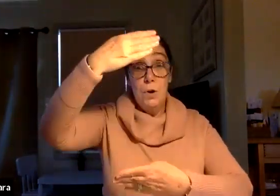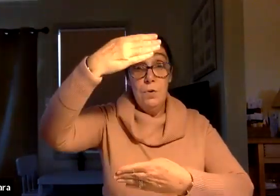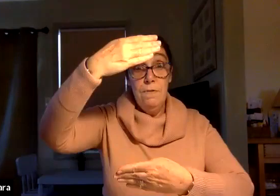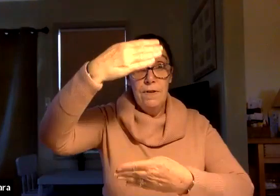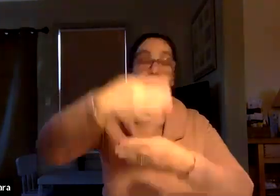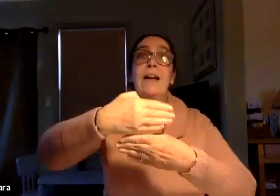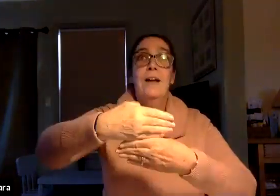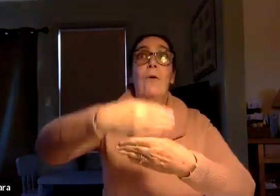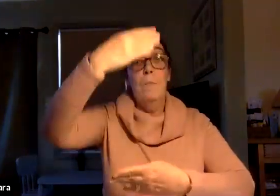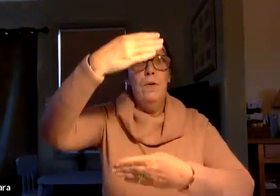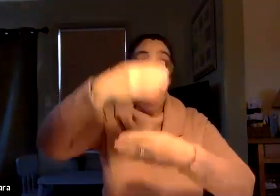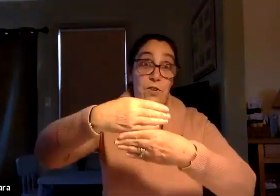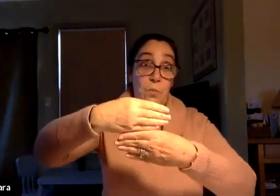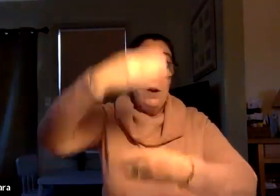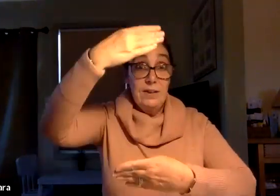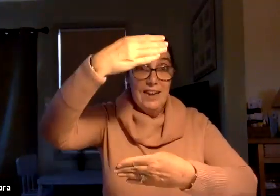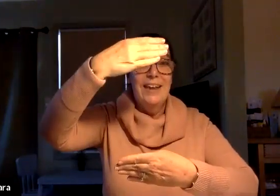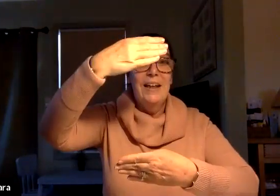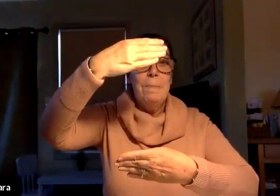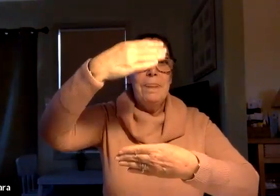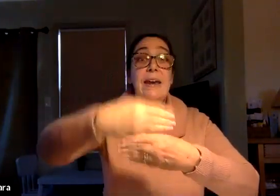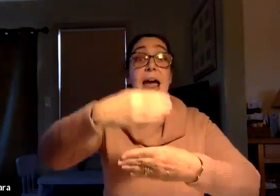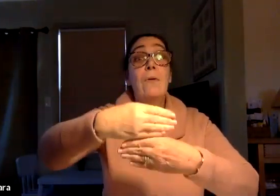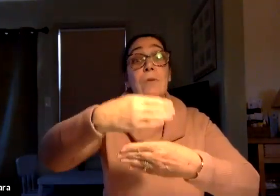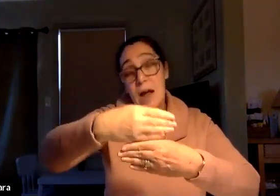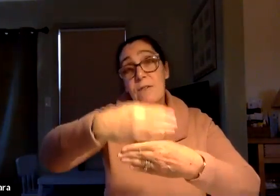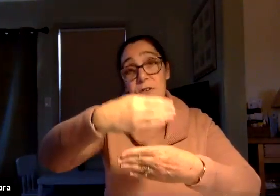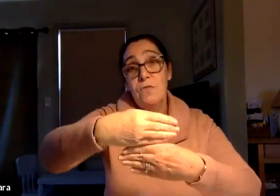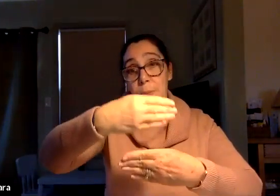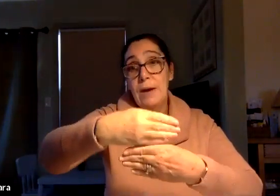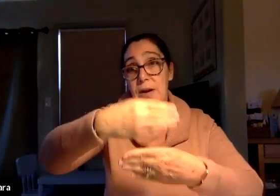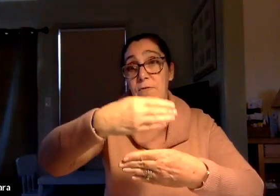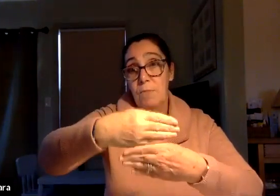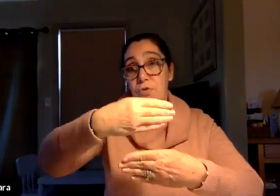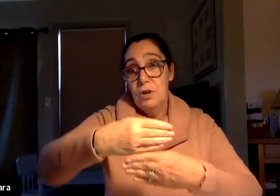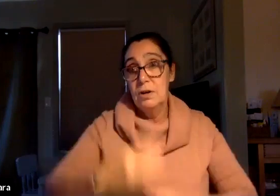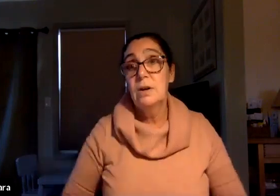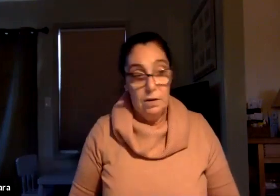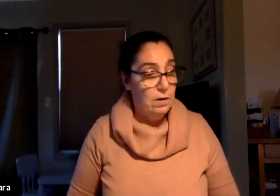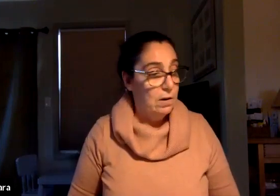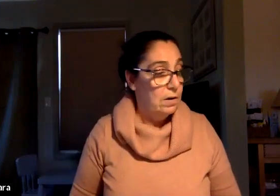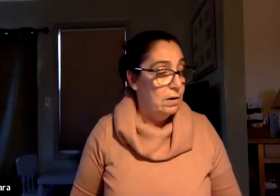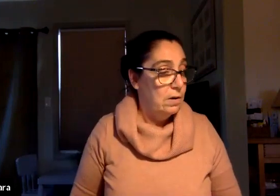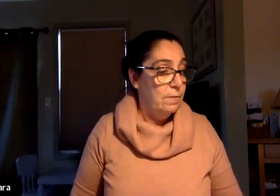move or move just once. The noun kind of is a repetitive motion.